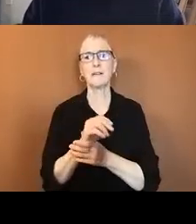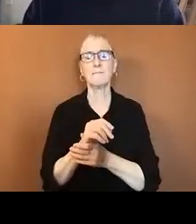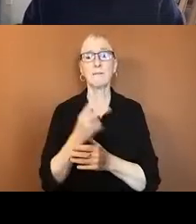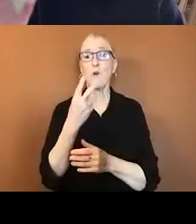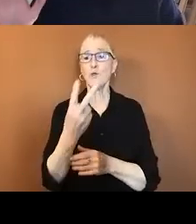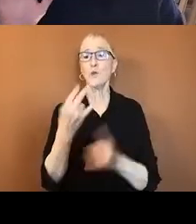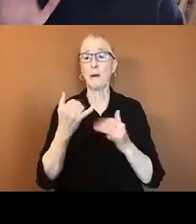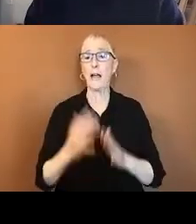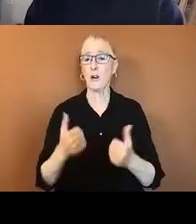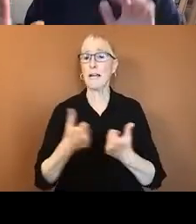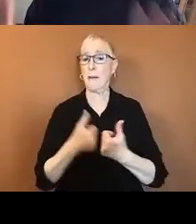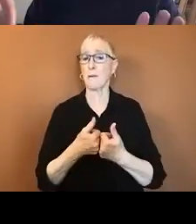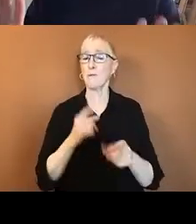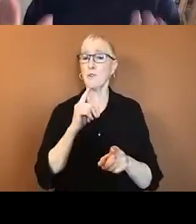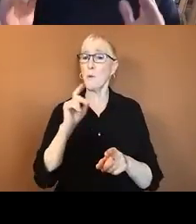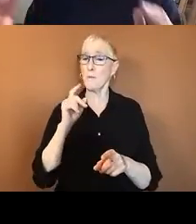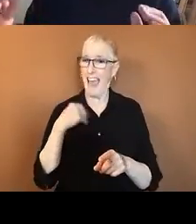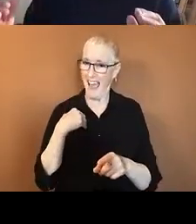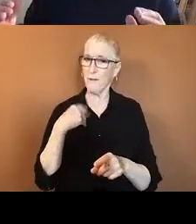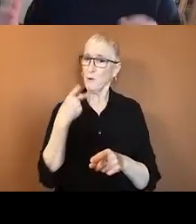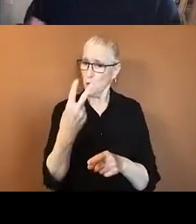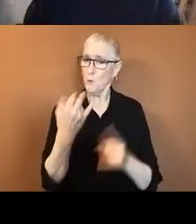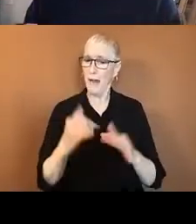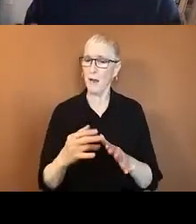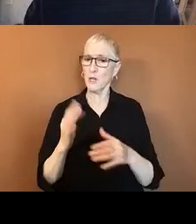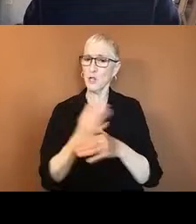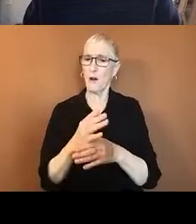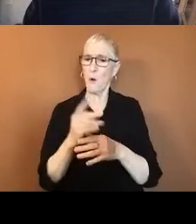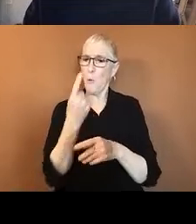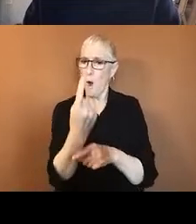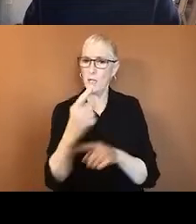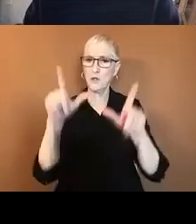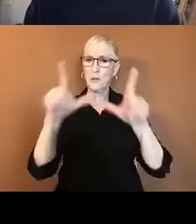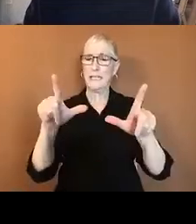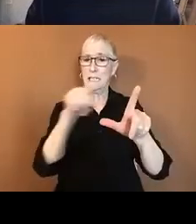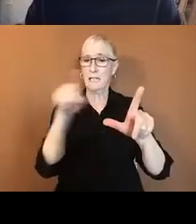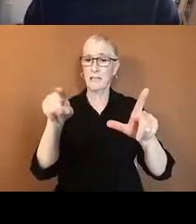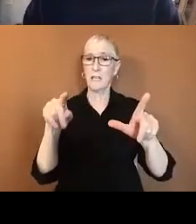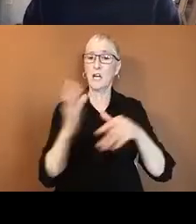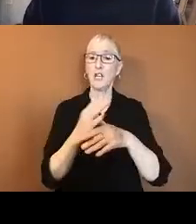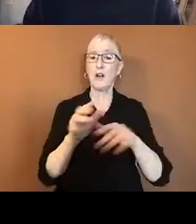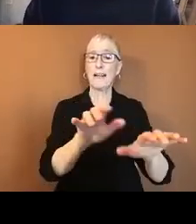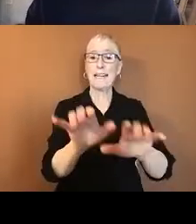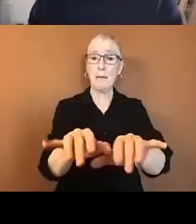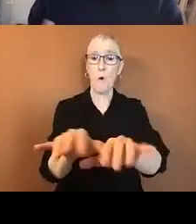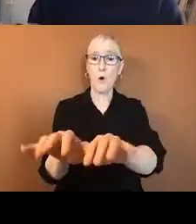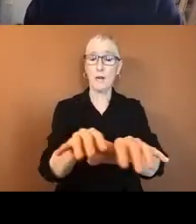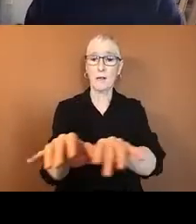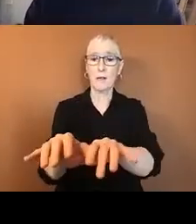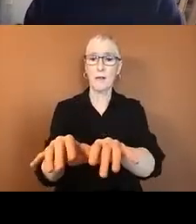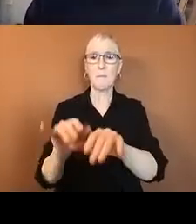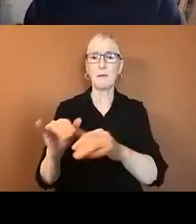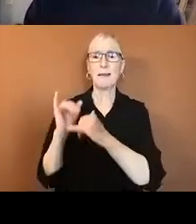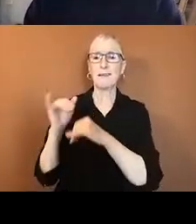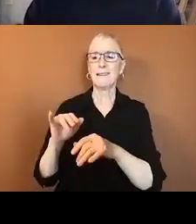game, so you do have two players sharing a single screen and sharing a keyboard. So they do need to be in the same room. It's not like an